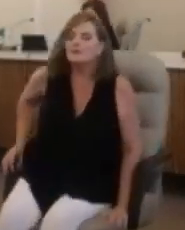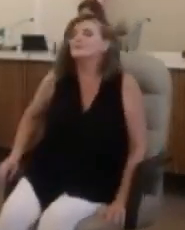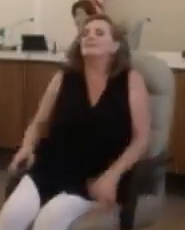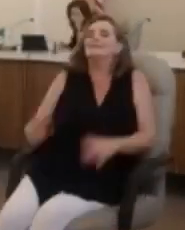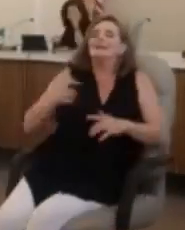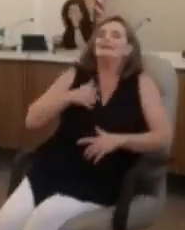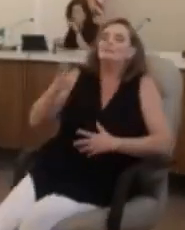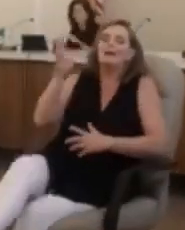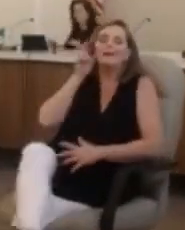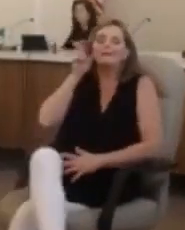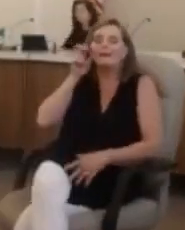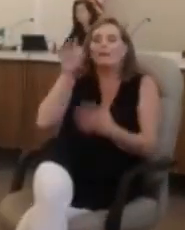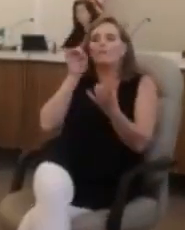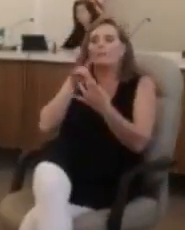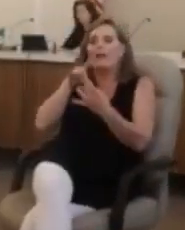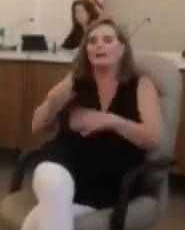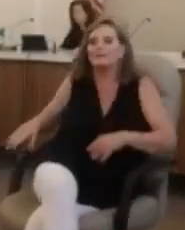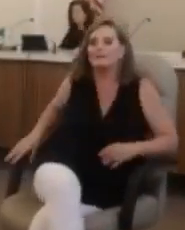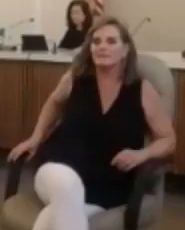feed lag, right?